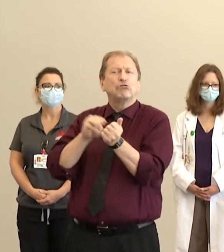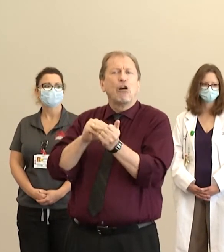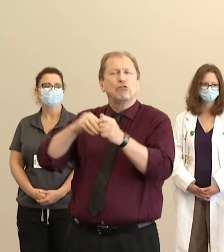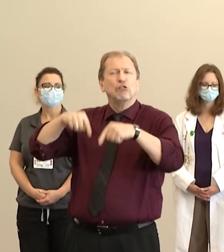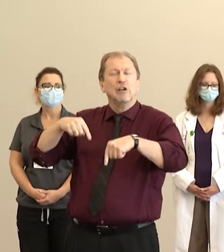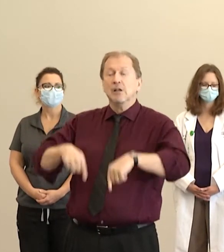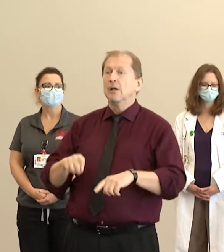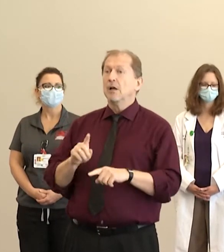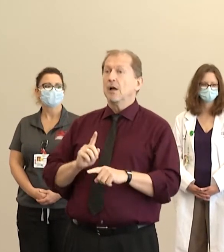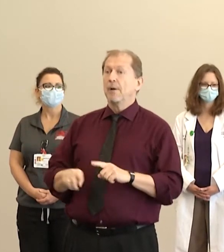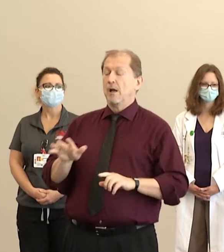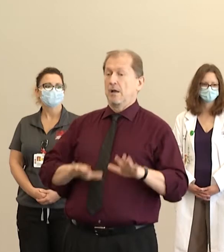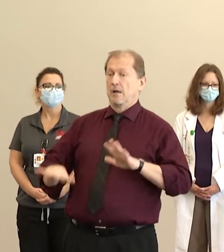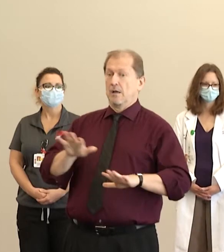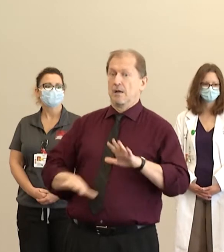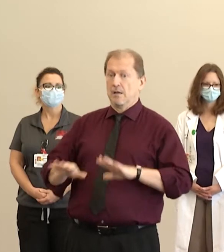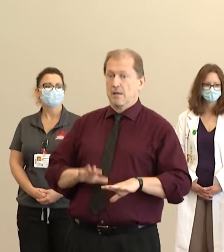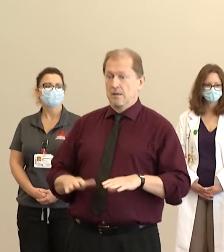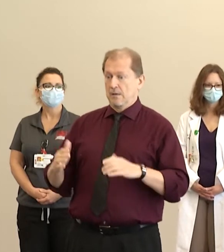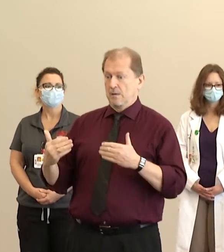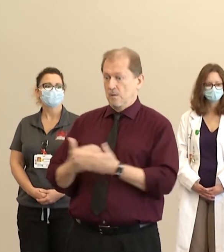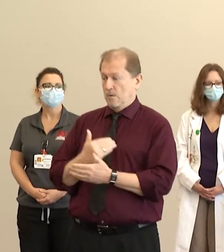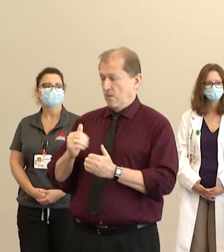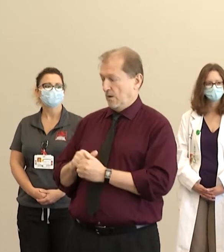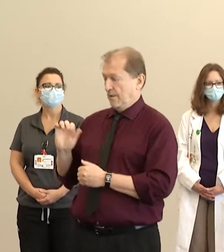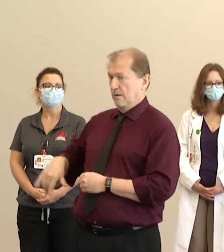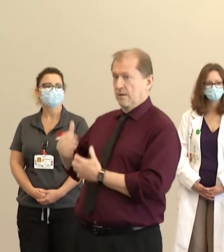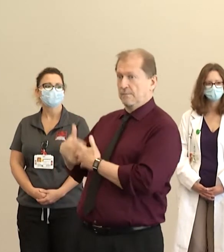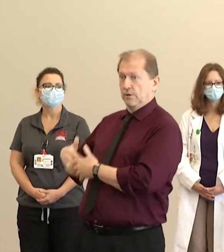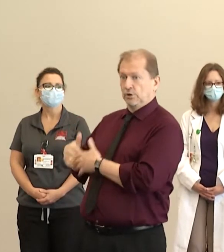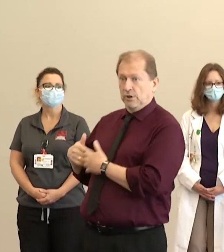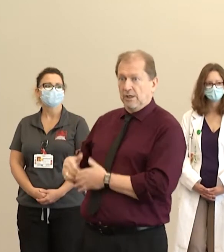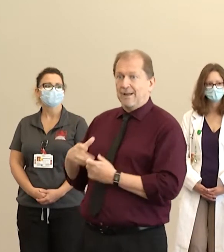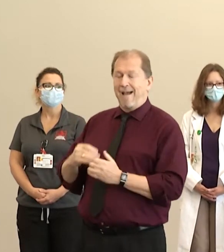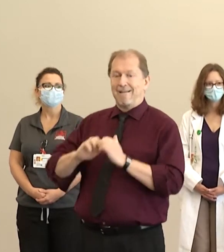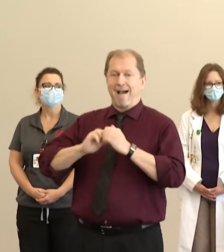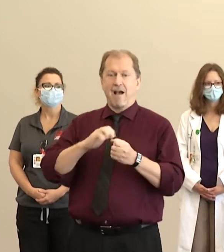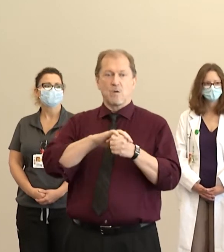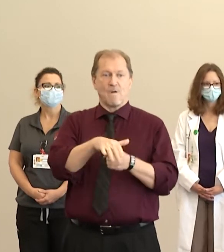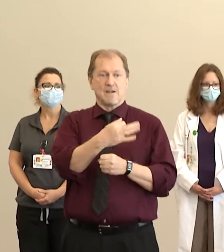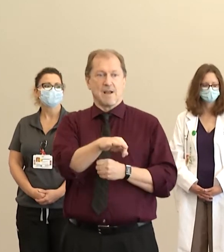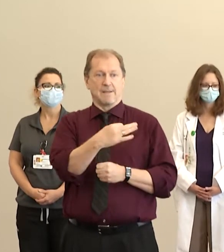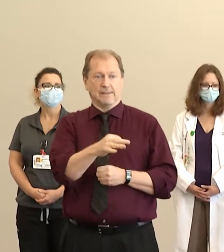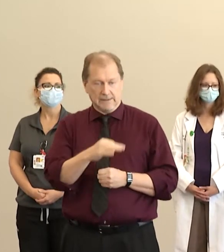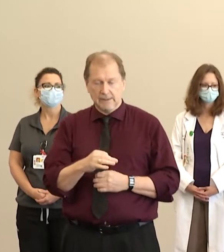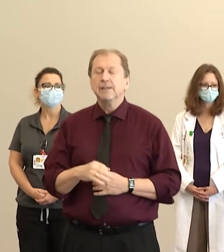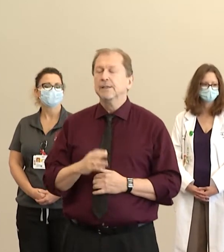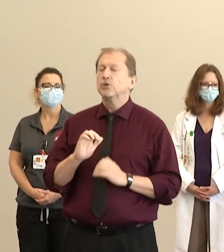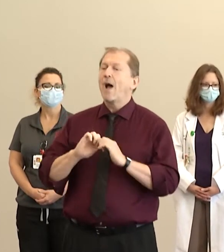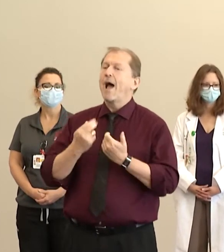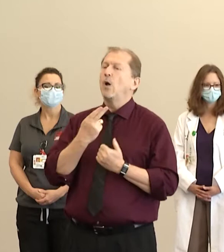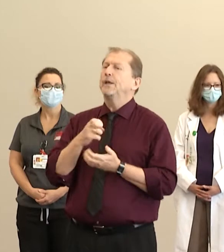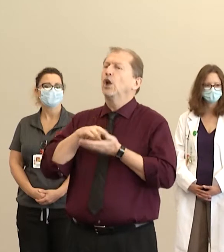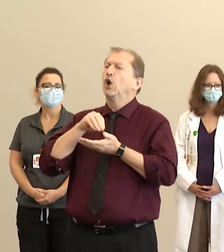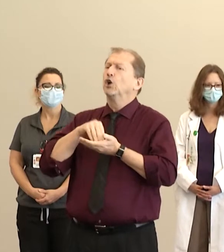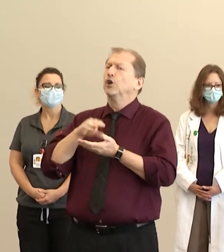a physician serving in a community health center and what he's done to prepare for service on critical care units.